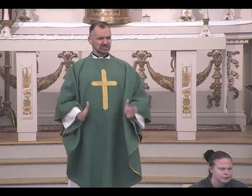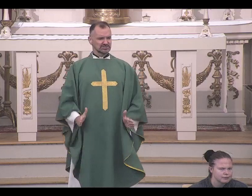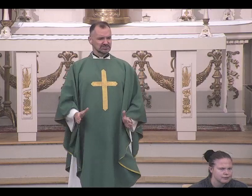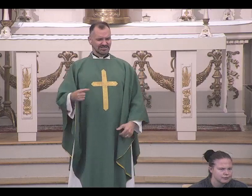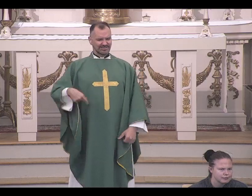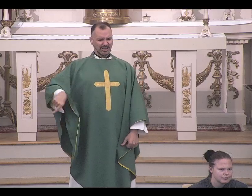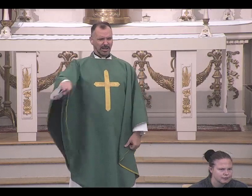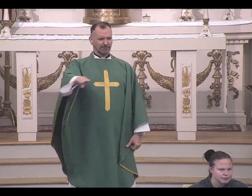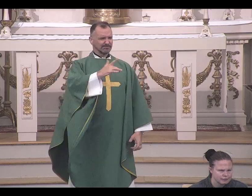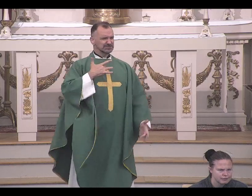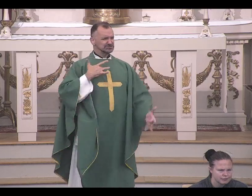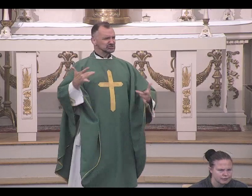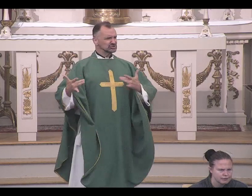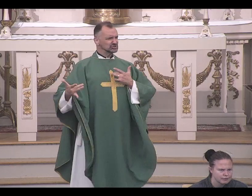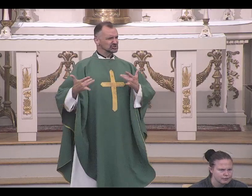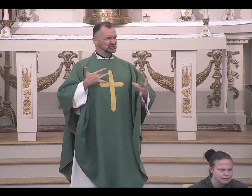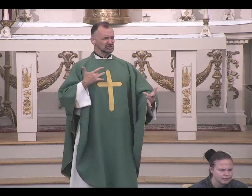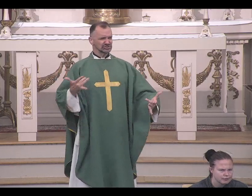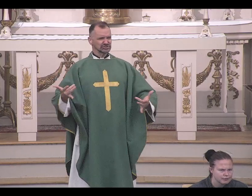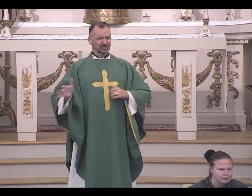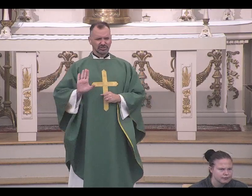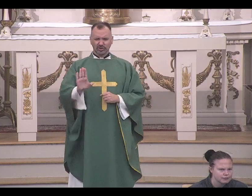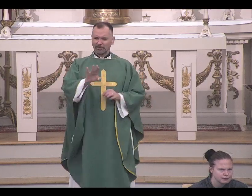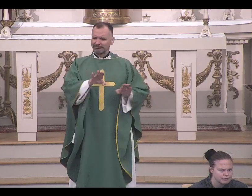because he had great concern for the Christians who lived there.